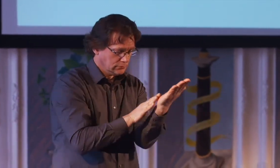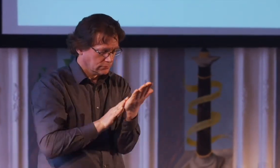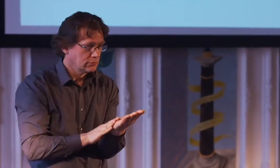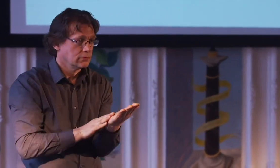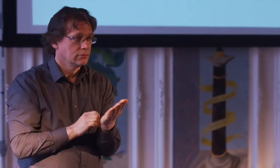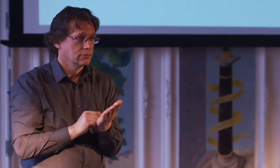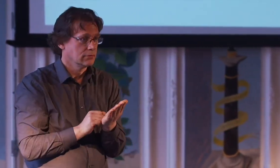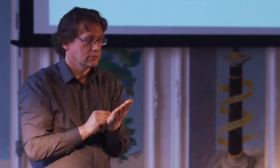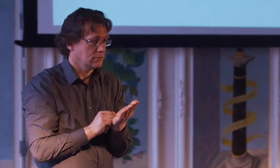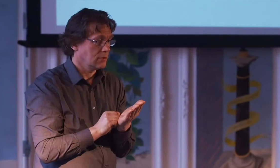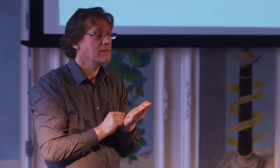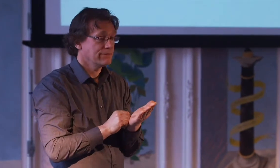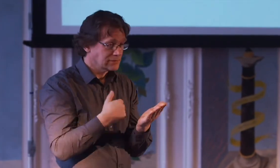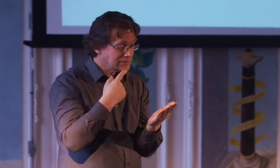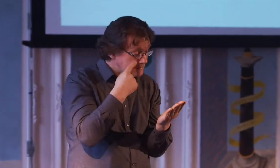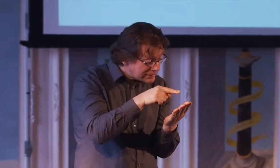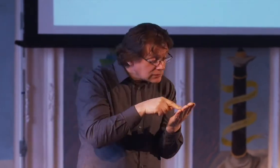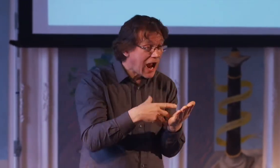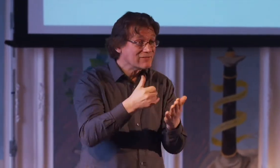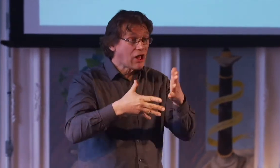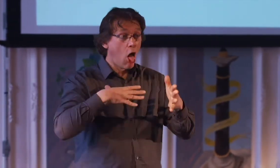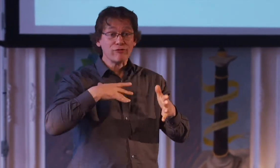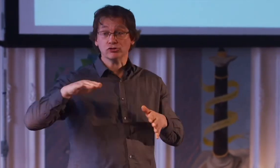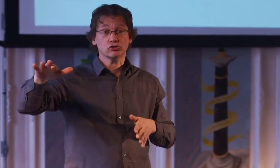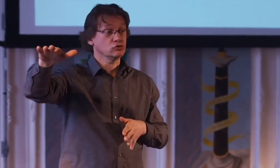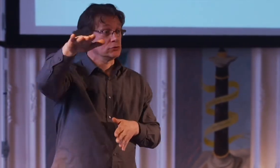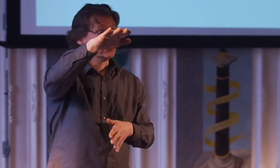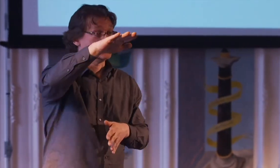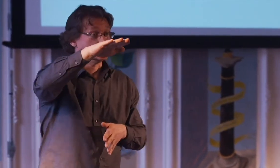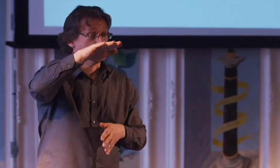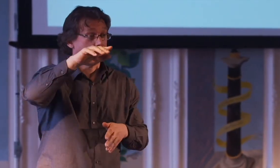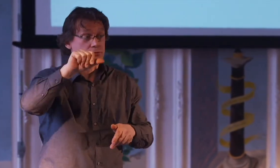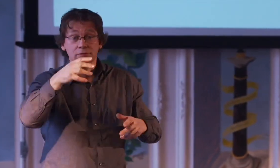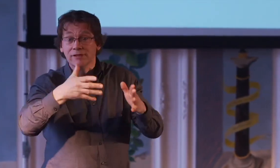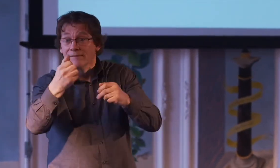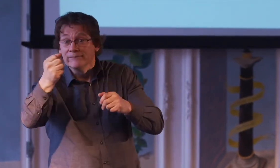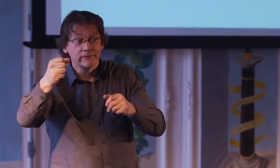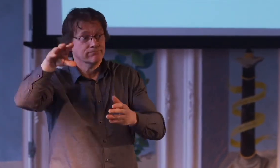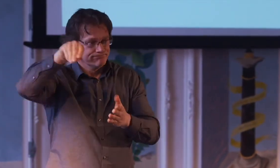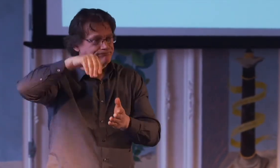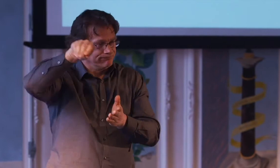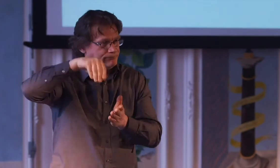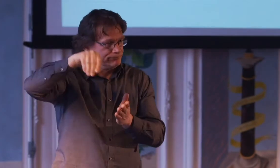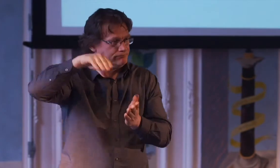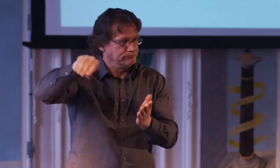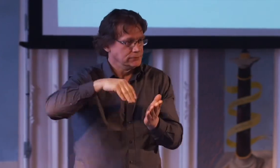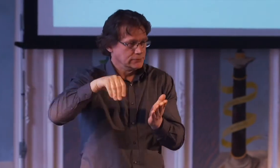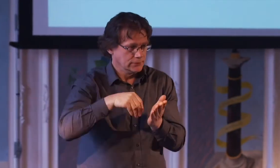the words, the vocabulary, and the technical terms that we are going to need to develop signs for. Then we look out into the broader community and see if there are already